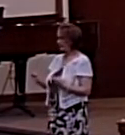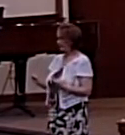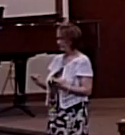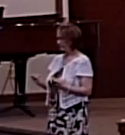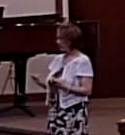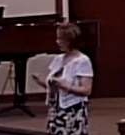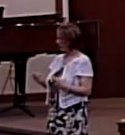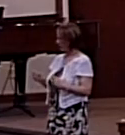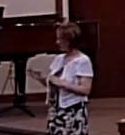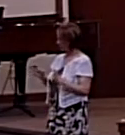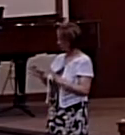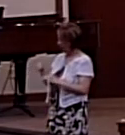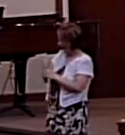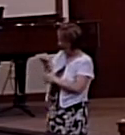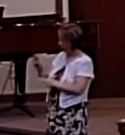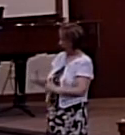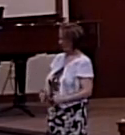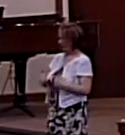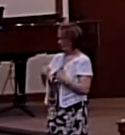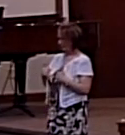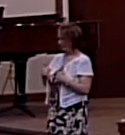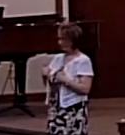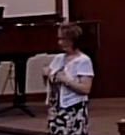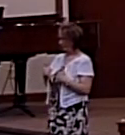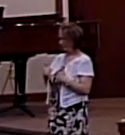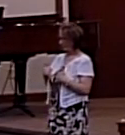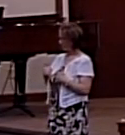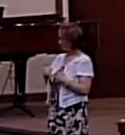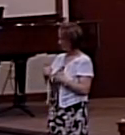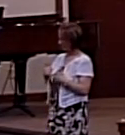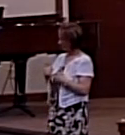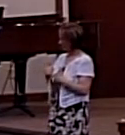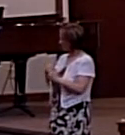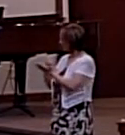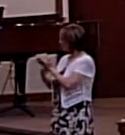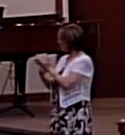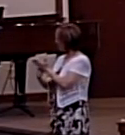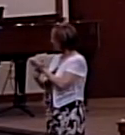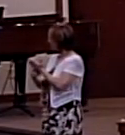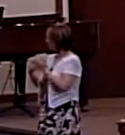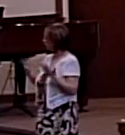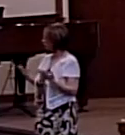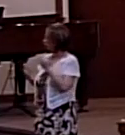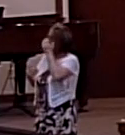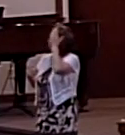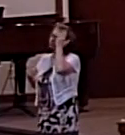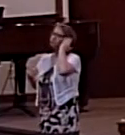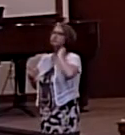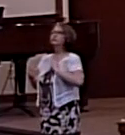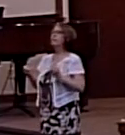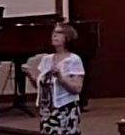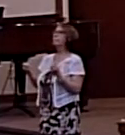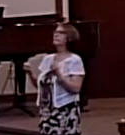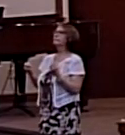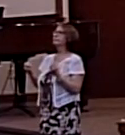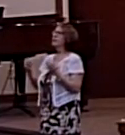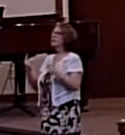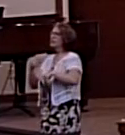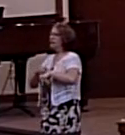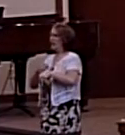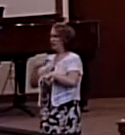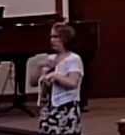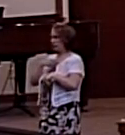is doing in your life? You know, sometimes the thing is many a times it's this. Our first thought goes